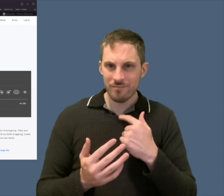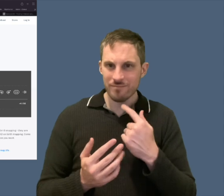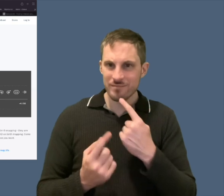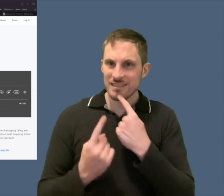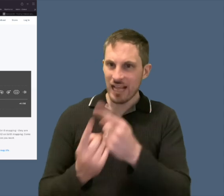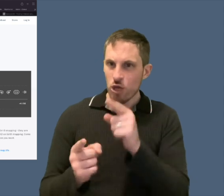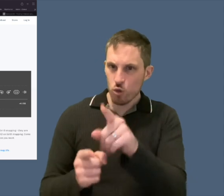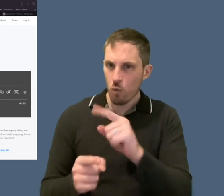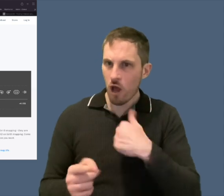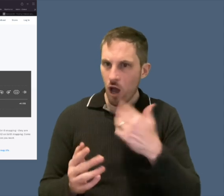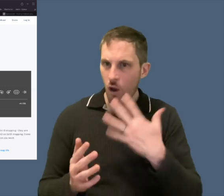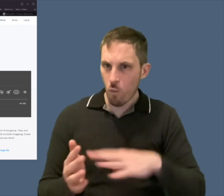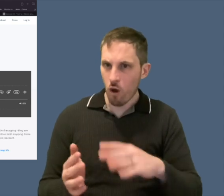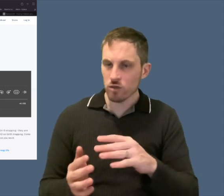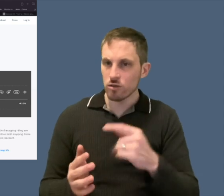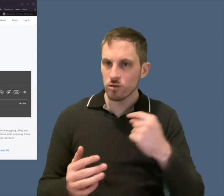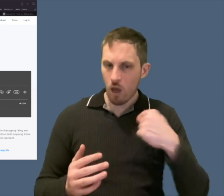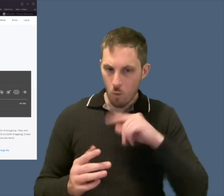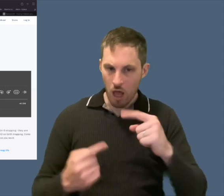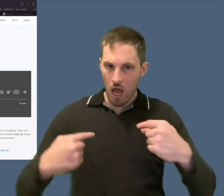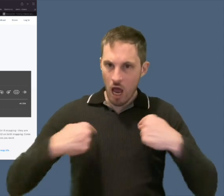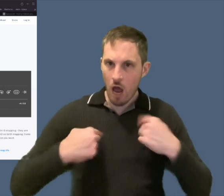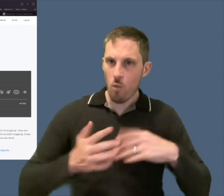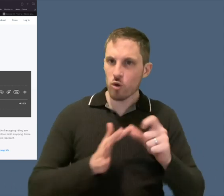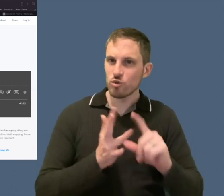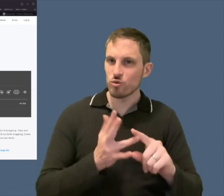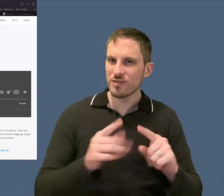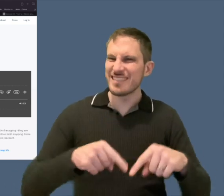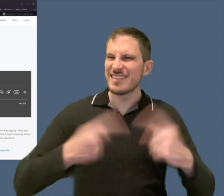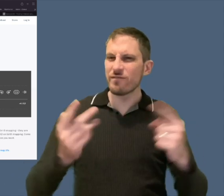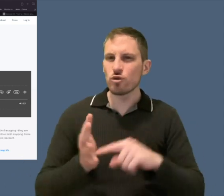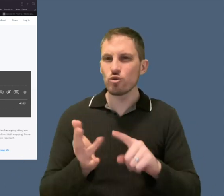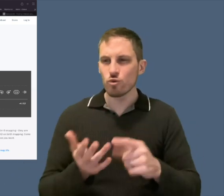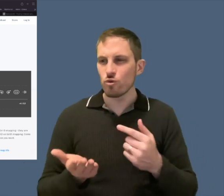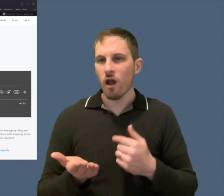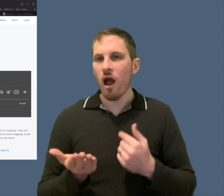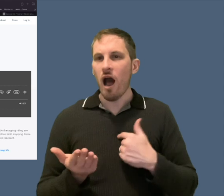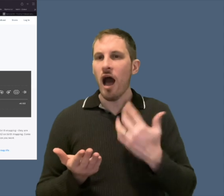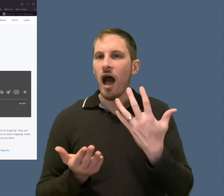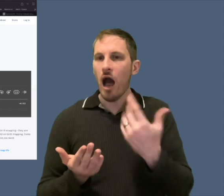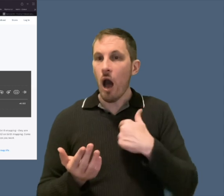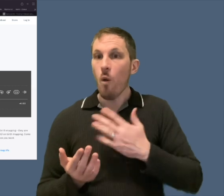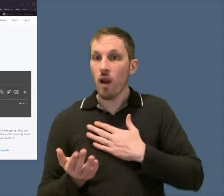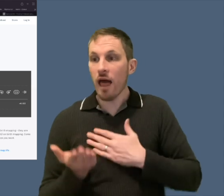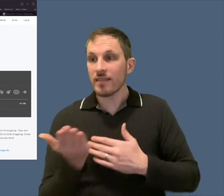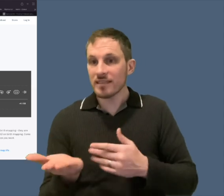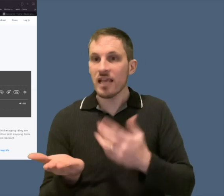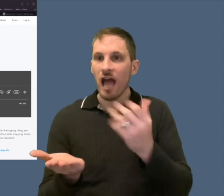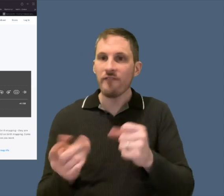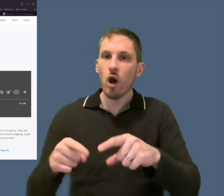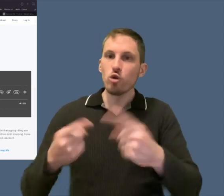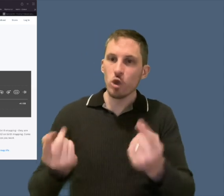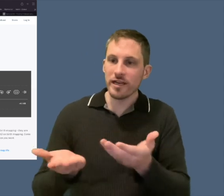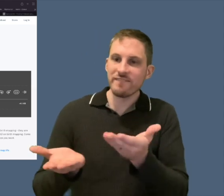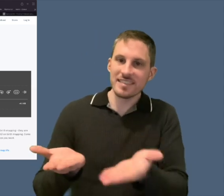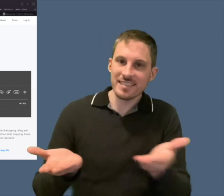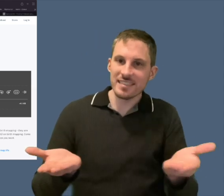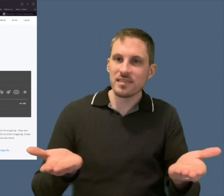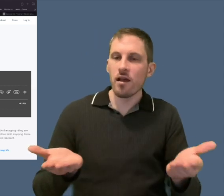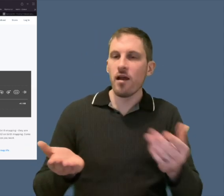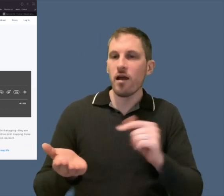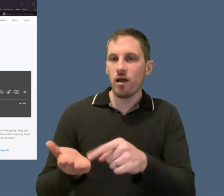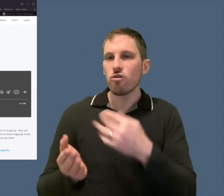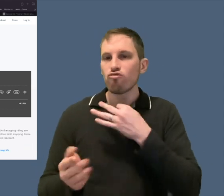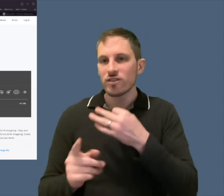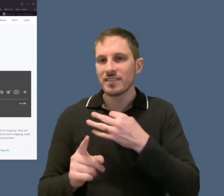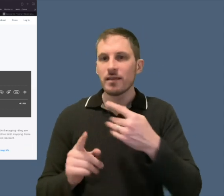offering you and I'd like you to decide what you want to do. Here is your alternatives. Here is your risks and benefits for this procedure. Here are